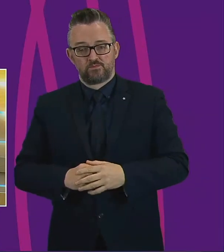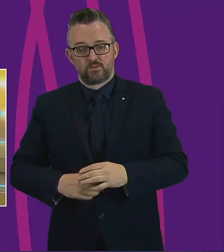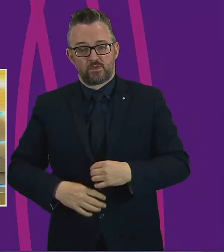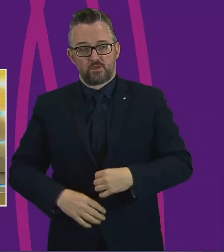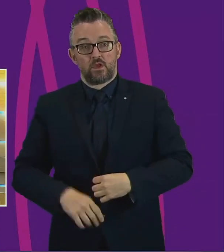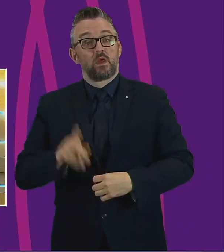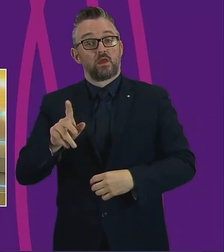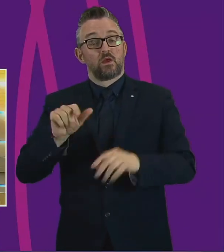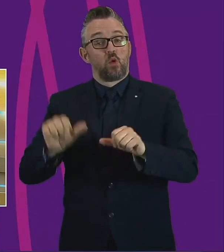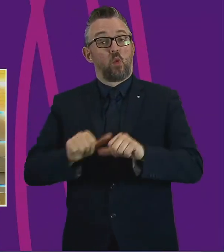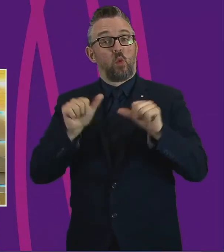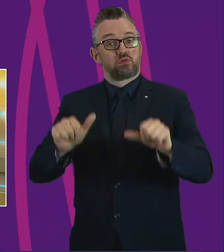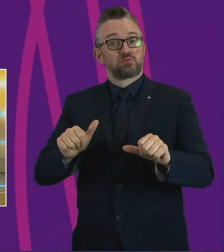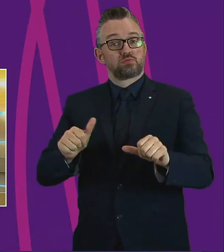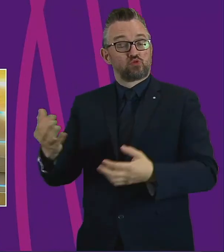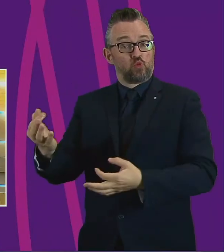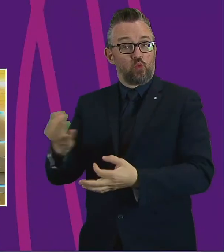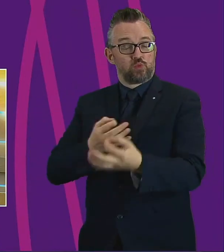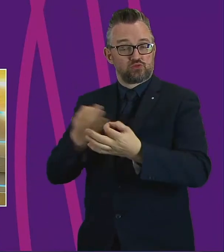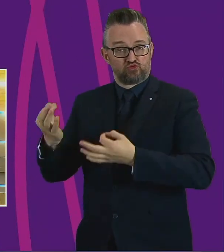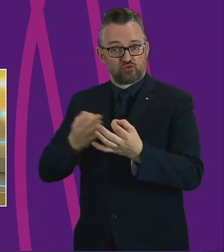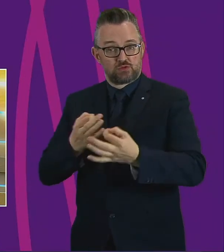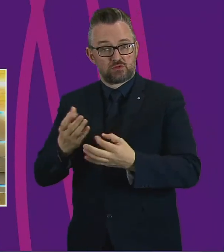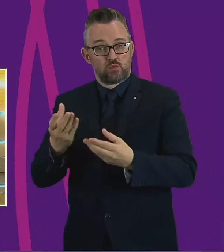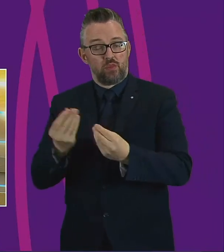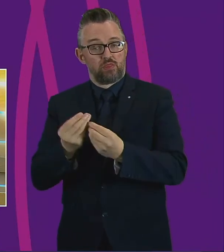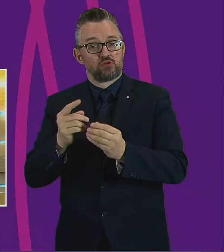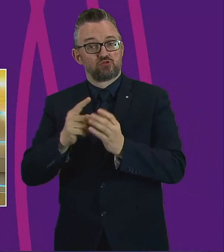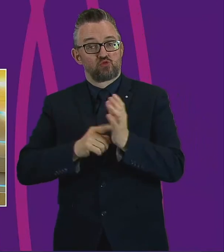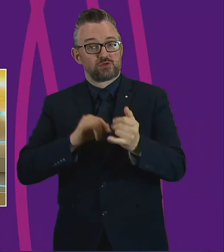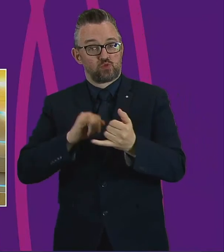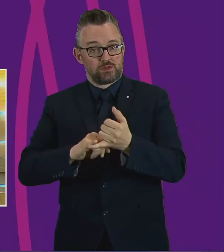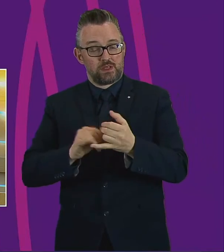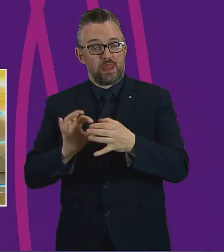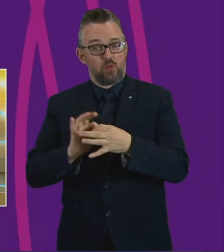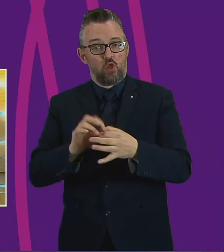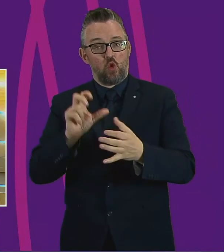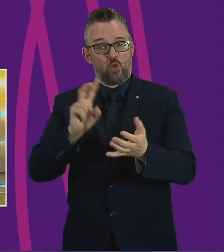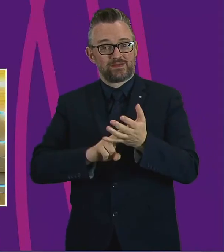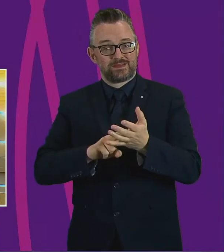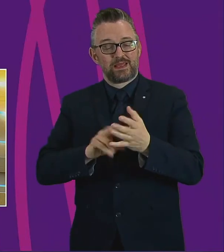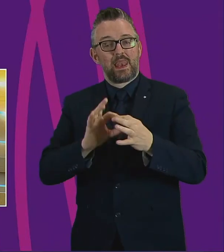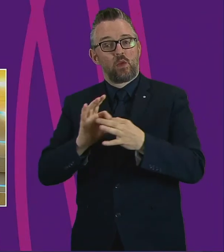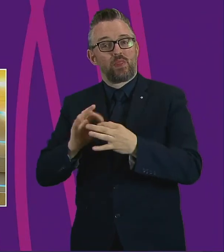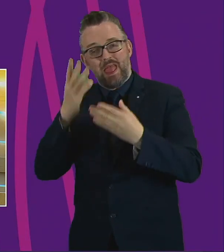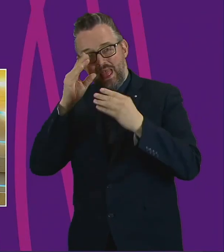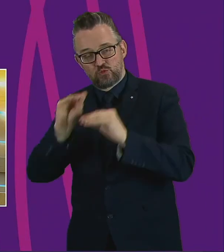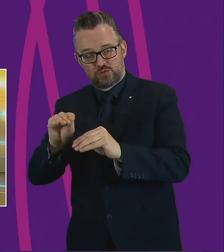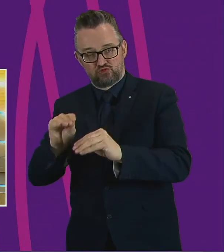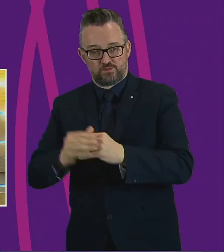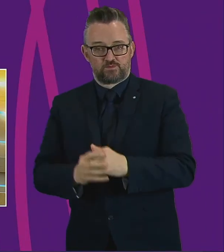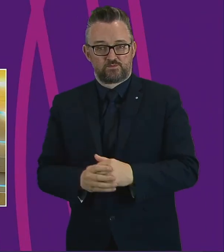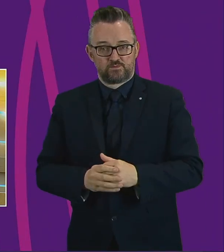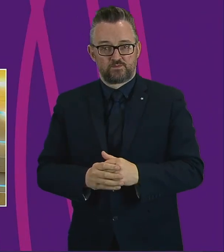That concludes questions on the statement by John Swinney on COVID-19 education.